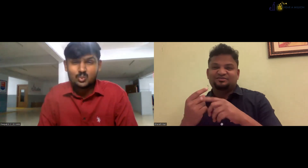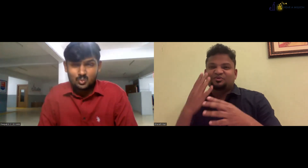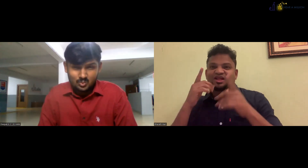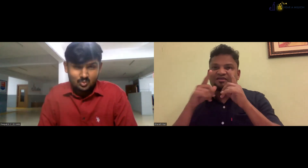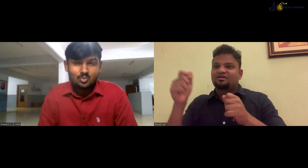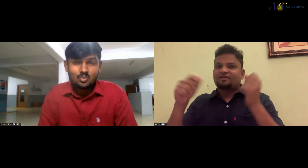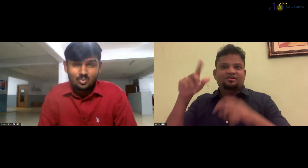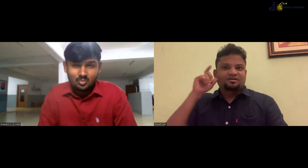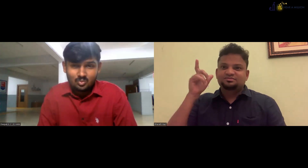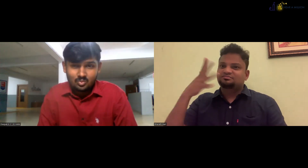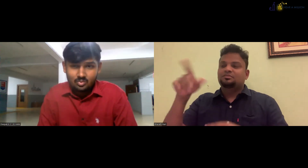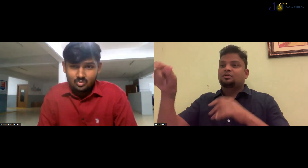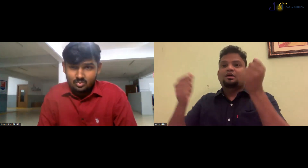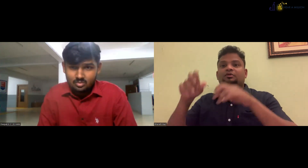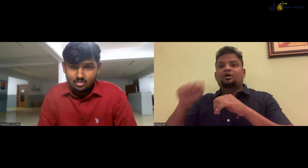hour or so,